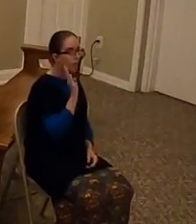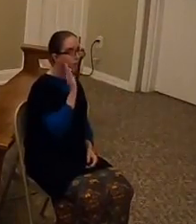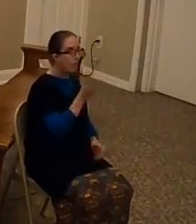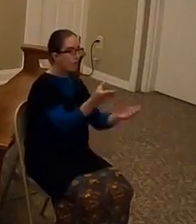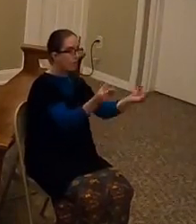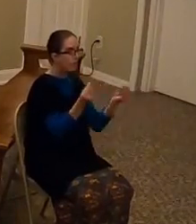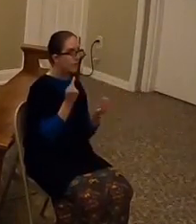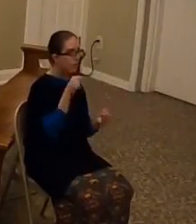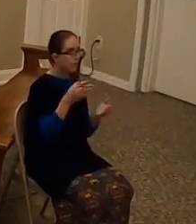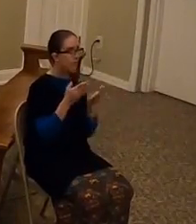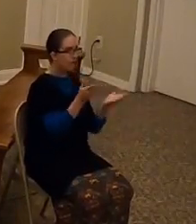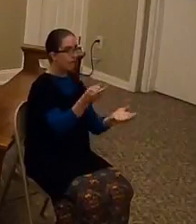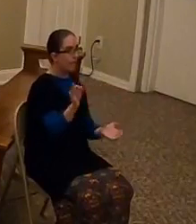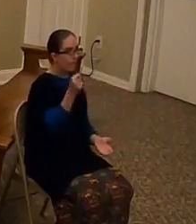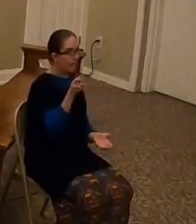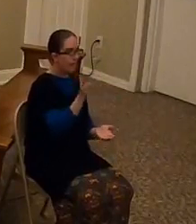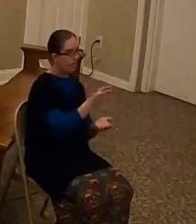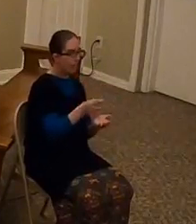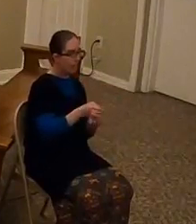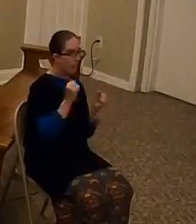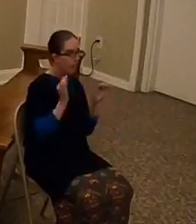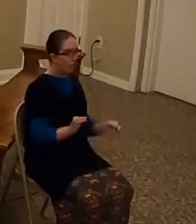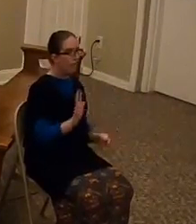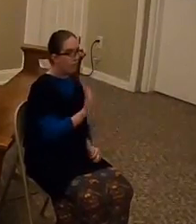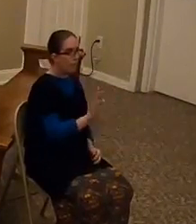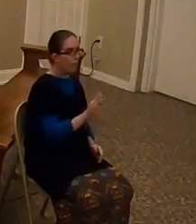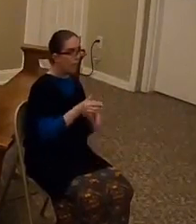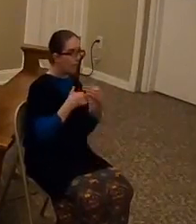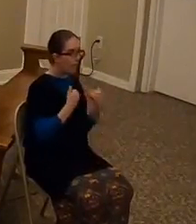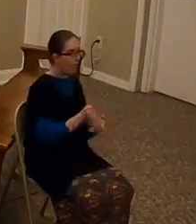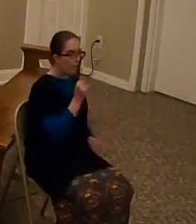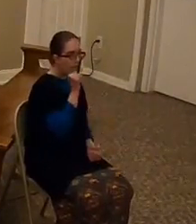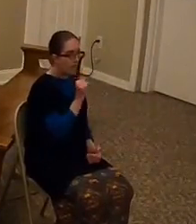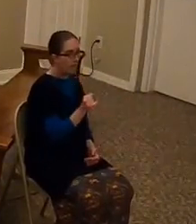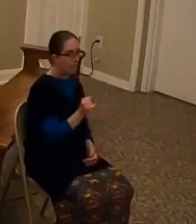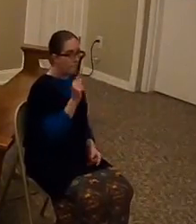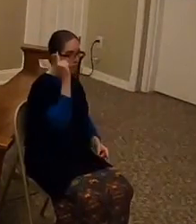will receive the gift of the Holy Ghost if your heart is right.